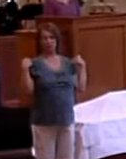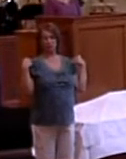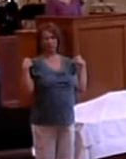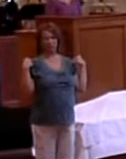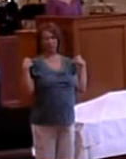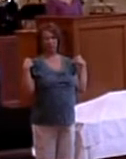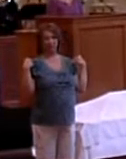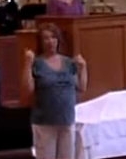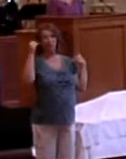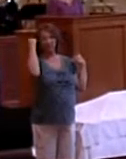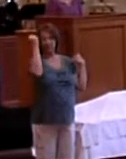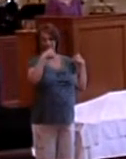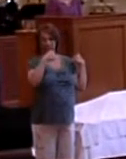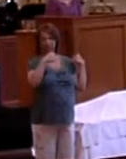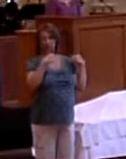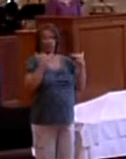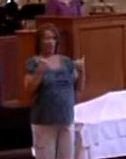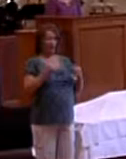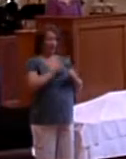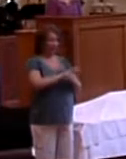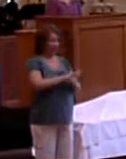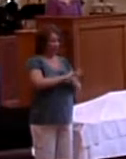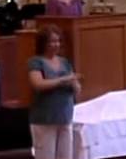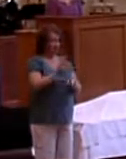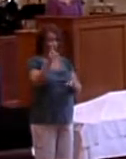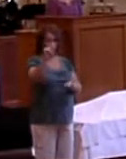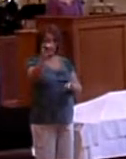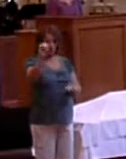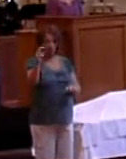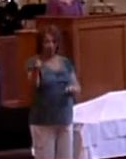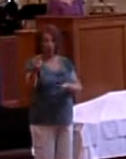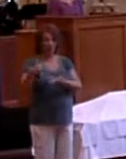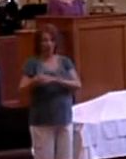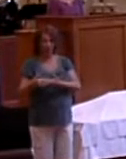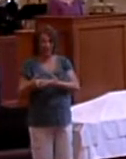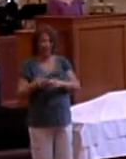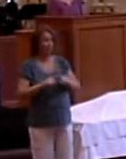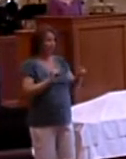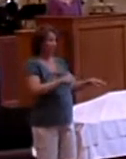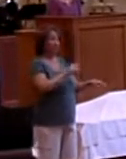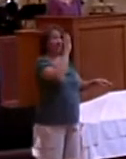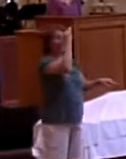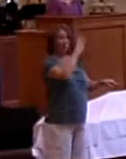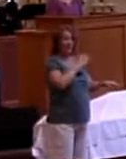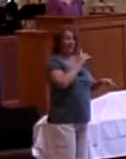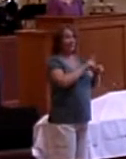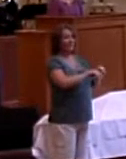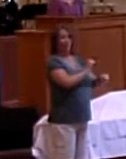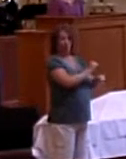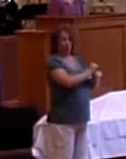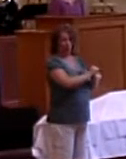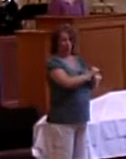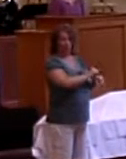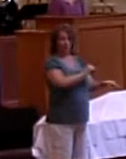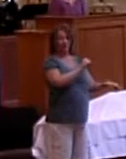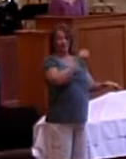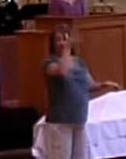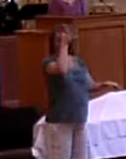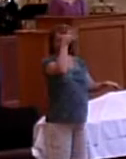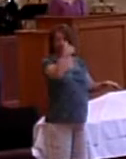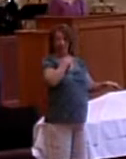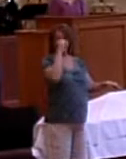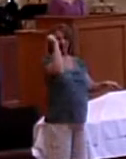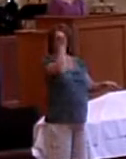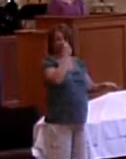only they have the stress of Noah, Derek is unable to work now for God knows how long. So if you all would